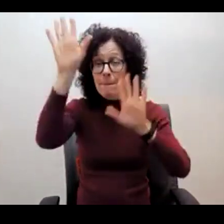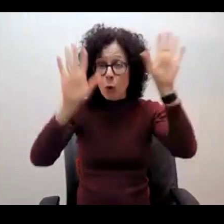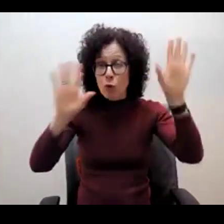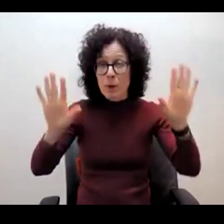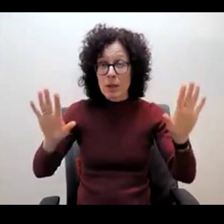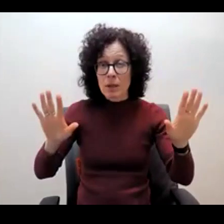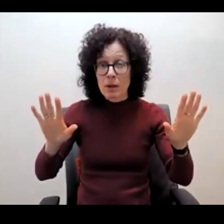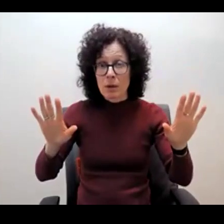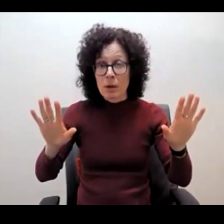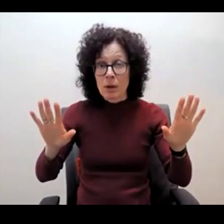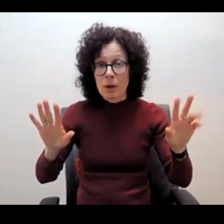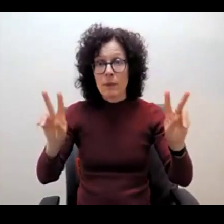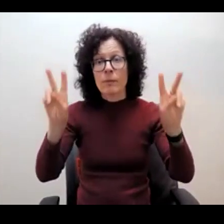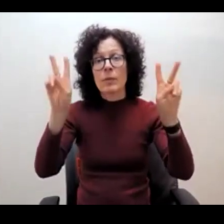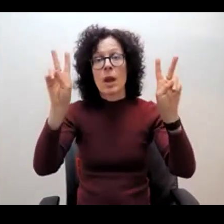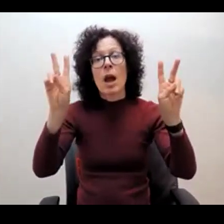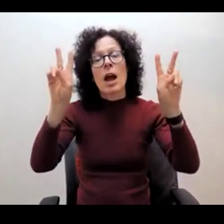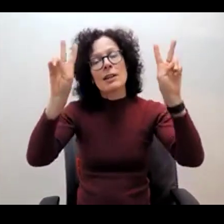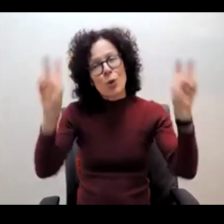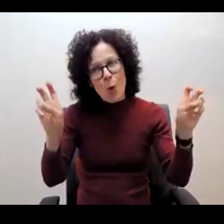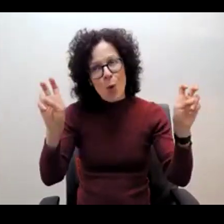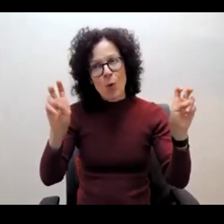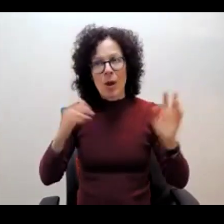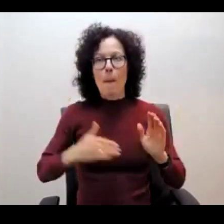It is called Buddha holding up the earth.